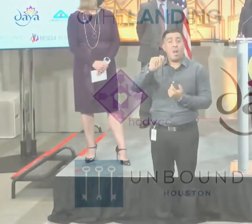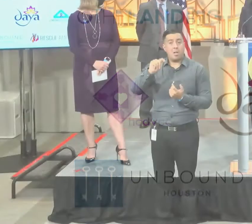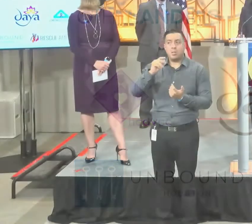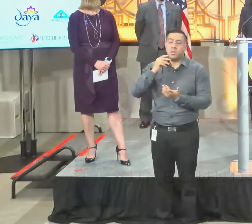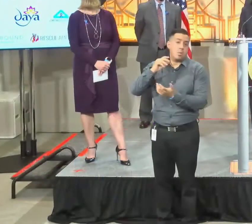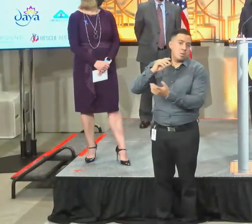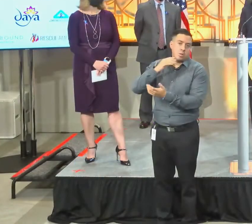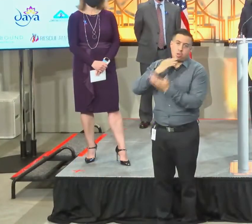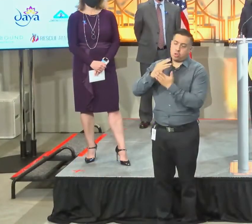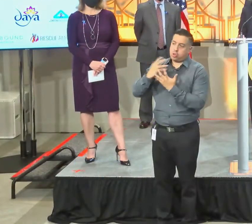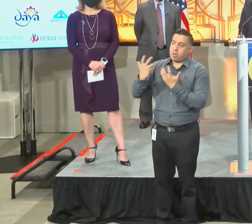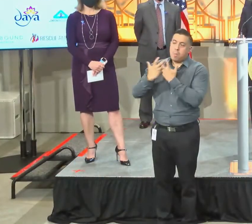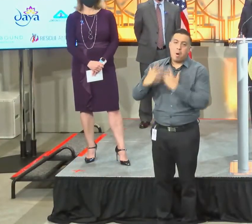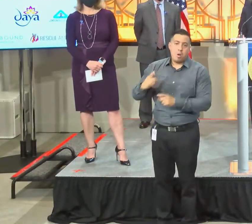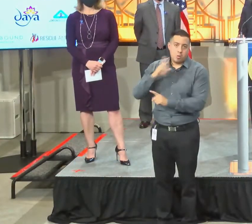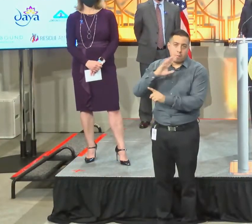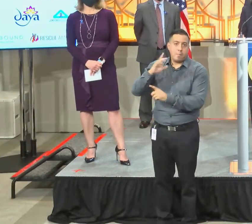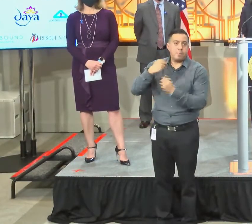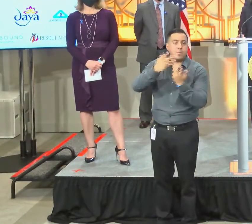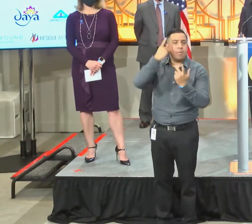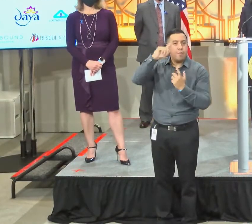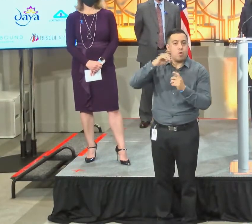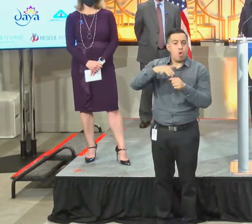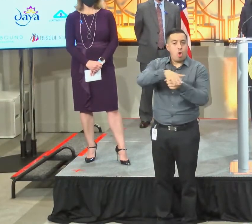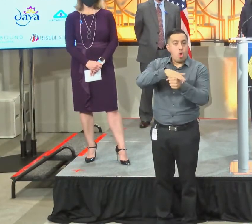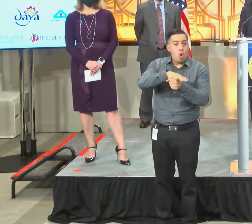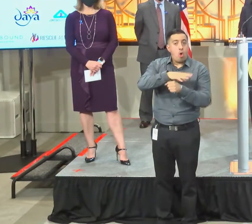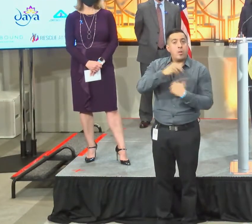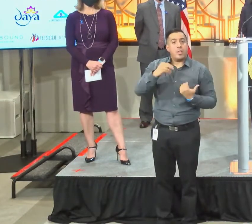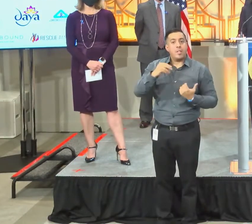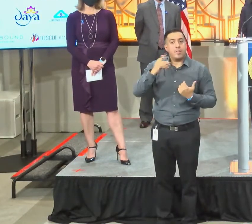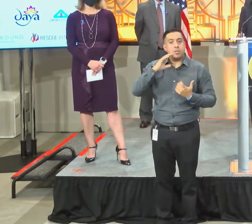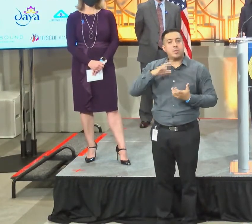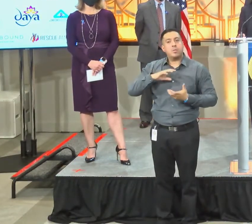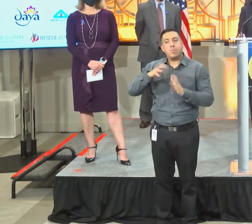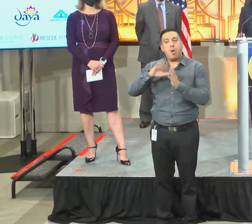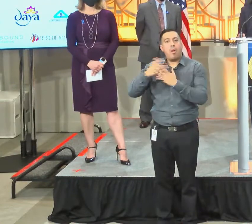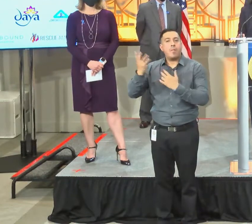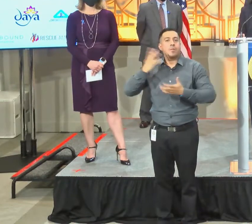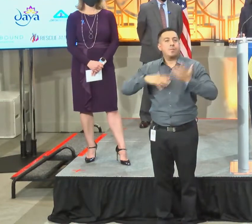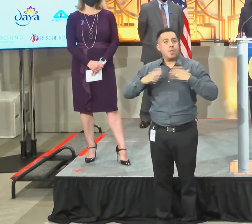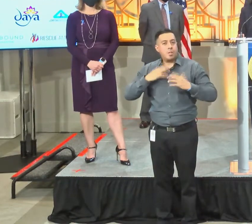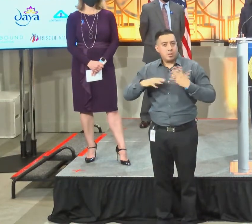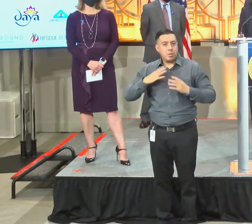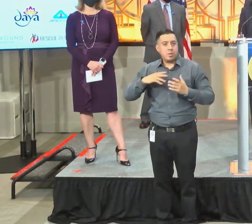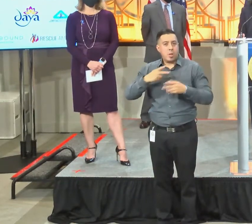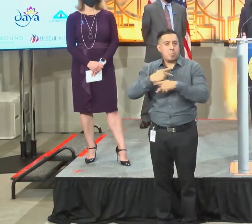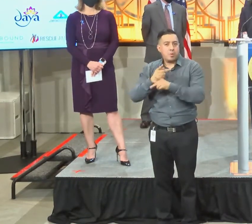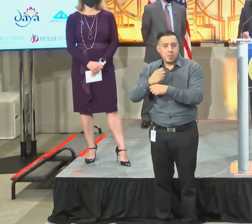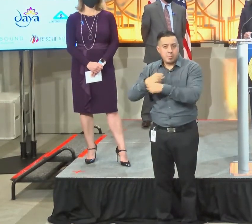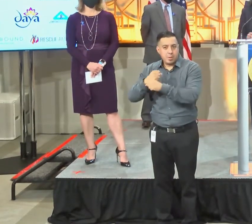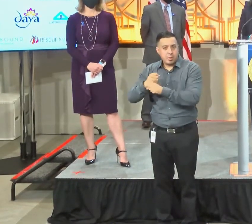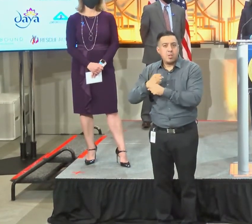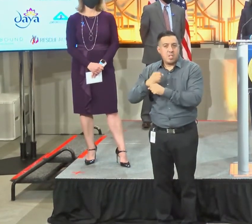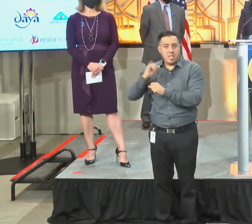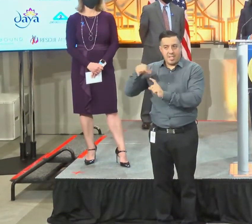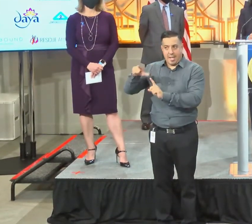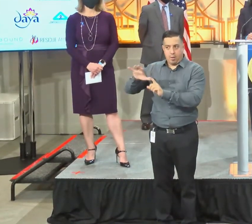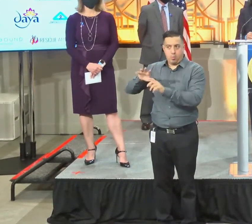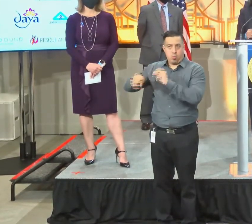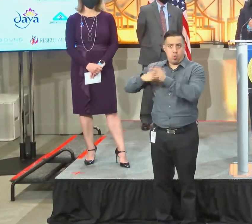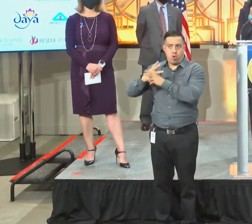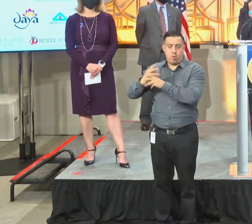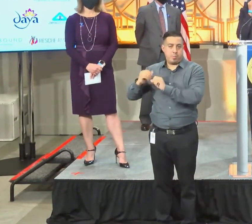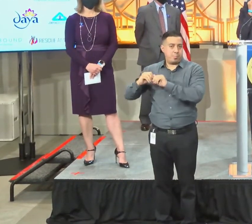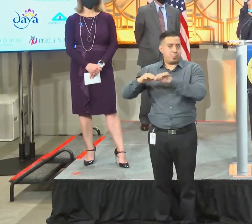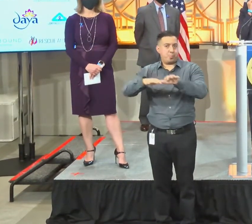model will upskill survivors locally while disrupting fashion production and the labor trafficking that results from that globally.